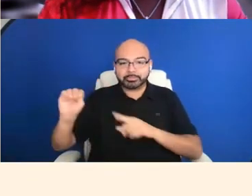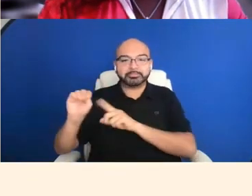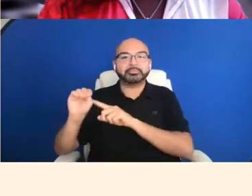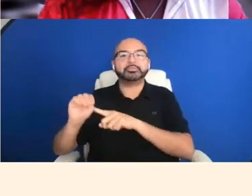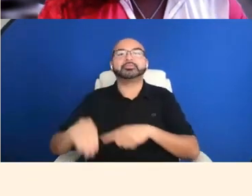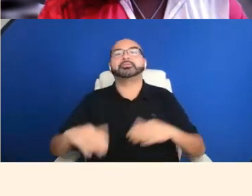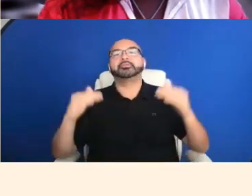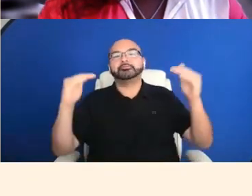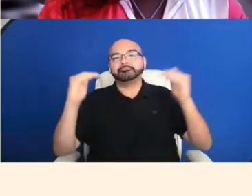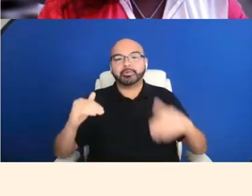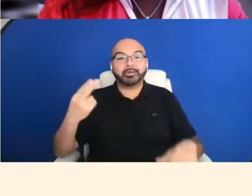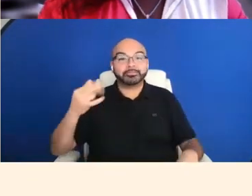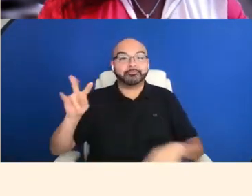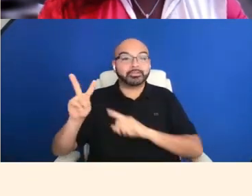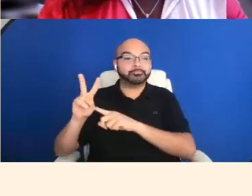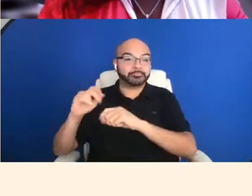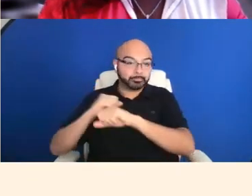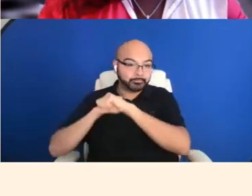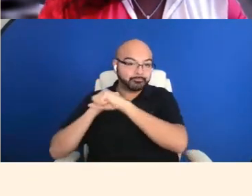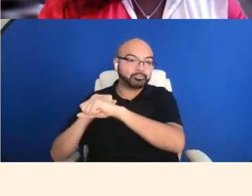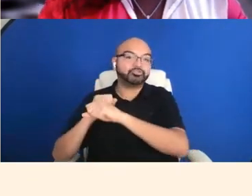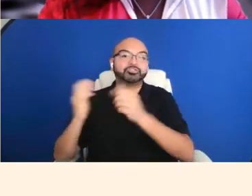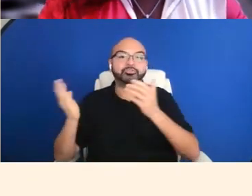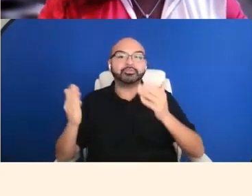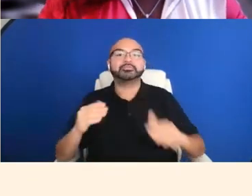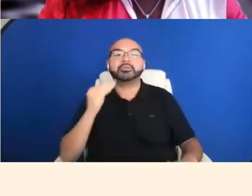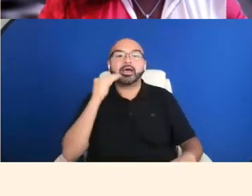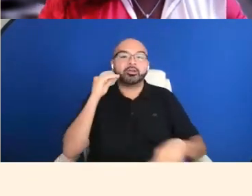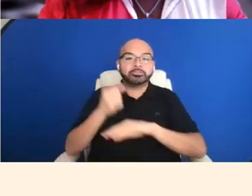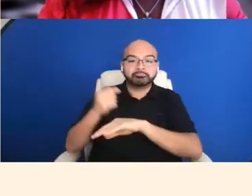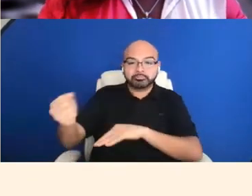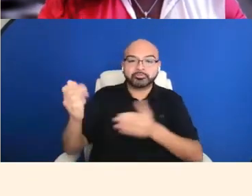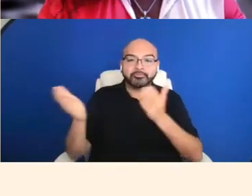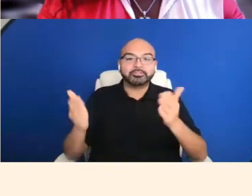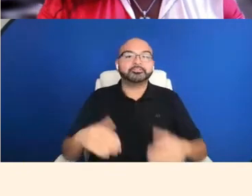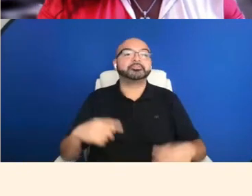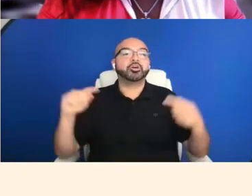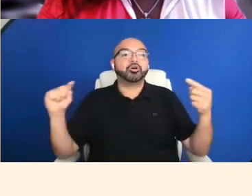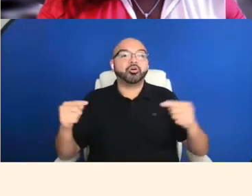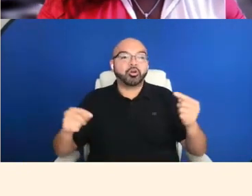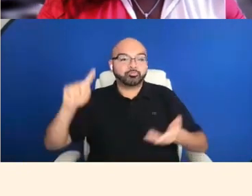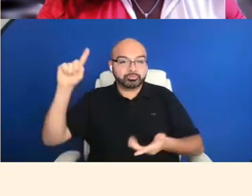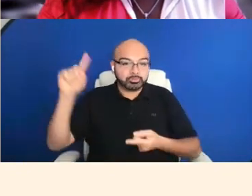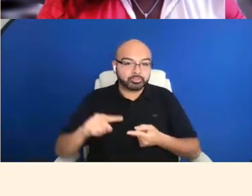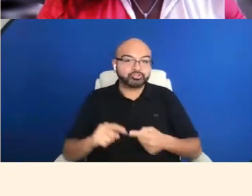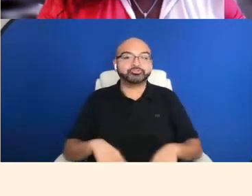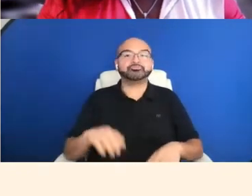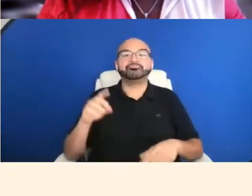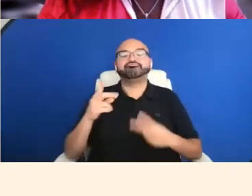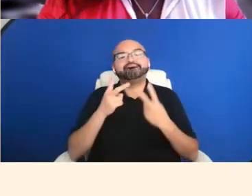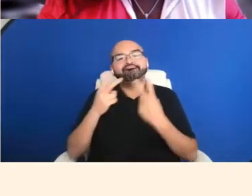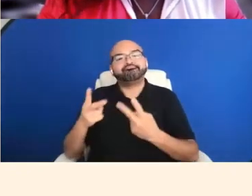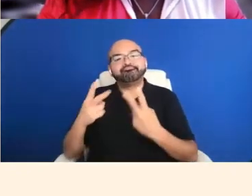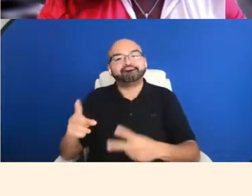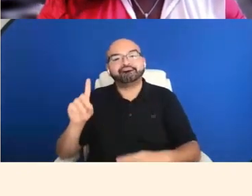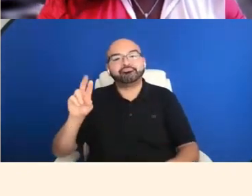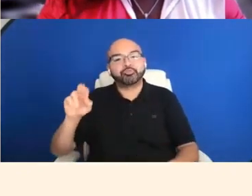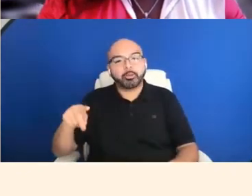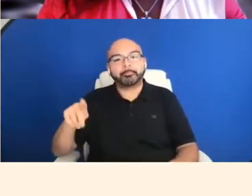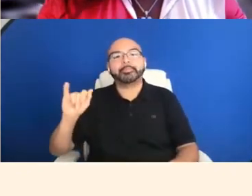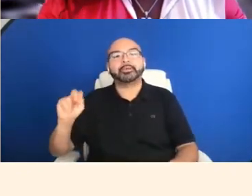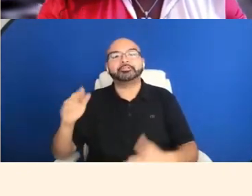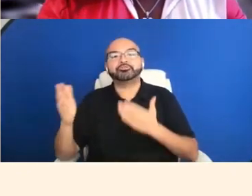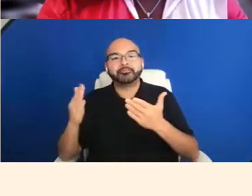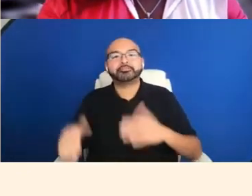HIV prevention services, housing services, harm reduction. We have our drop-in services and daytime and nighttime